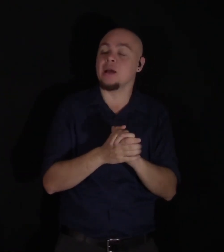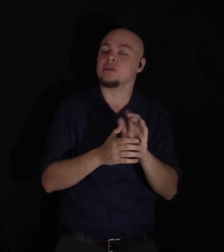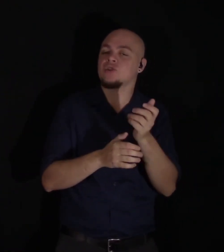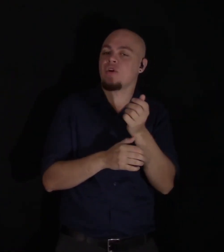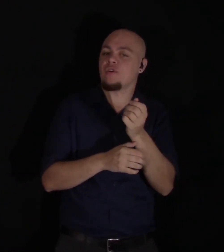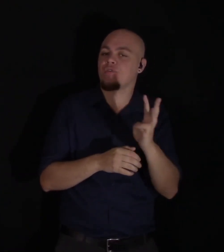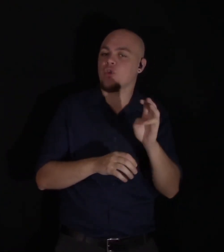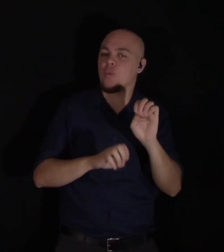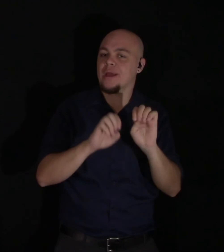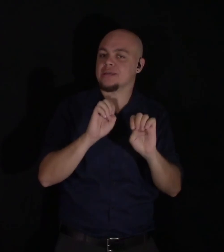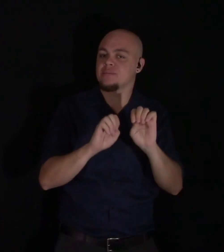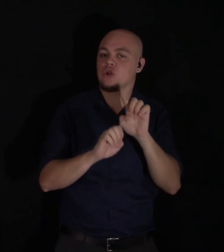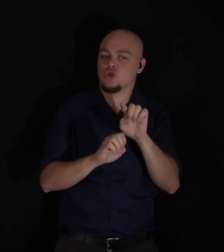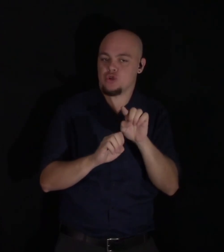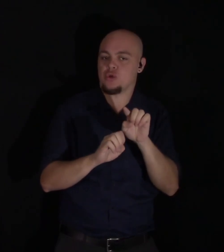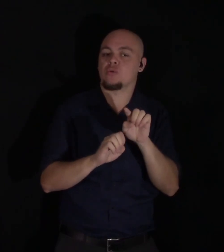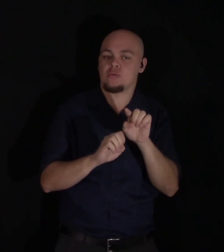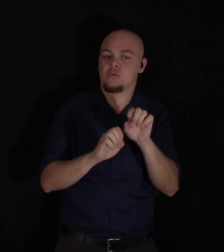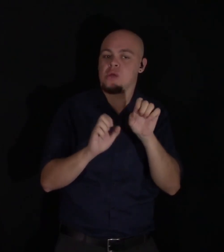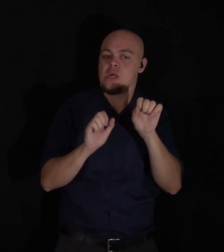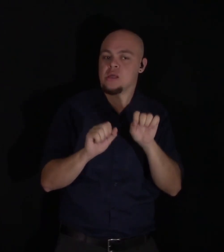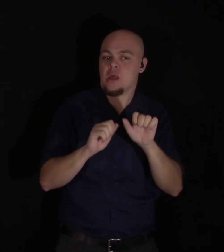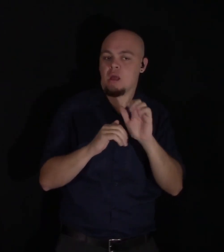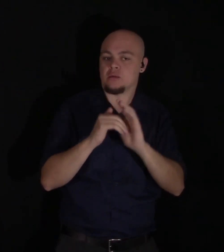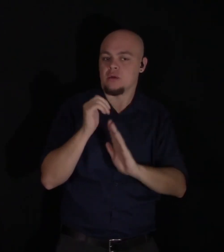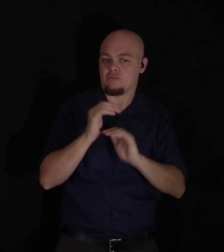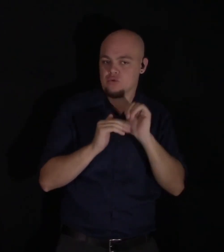experiments you can run in the comfort of your own home.